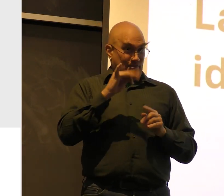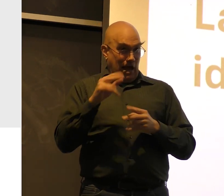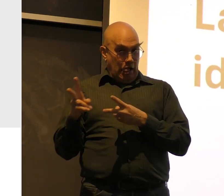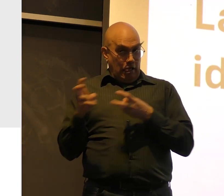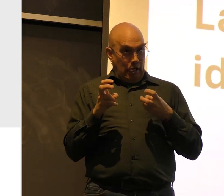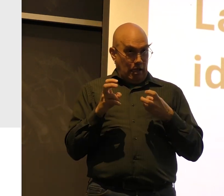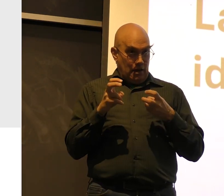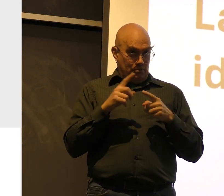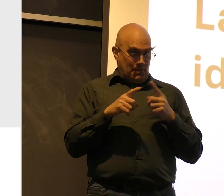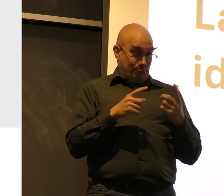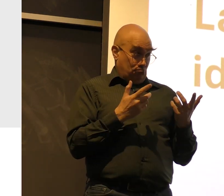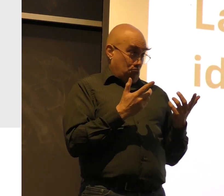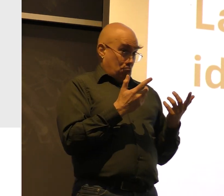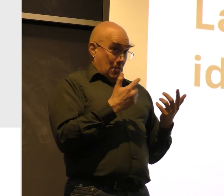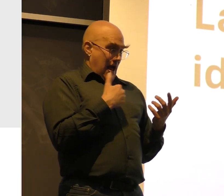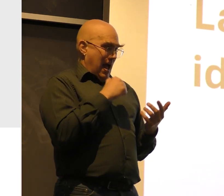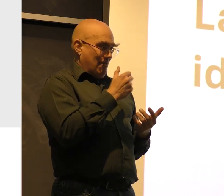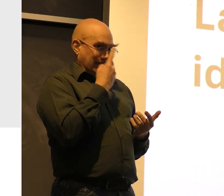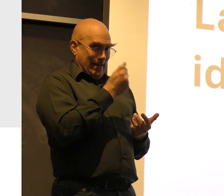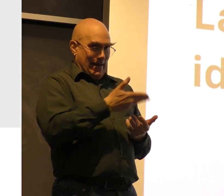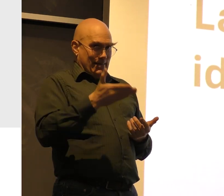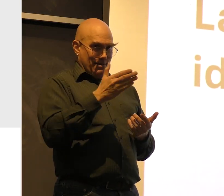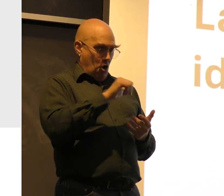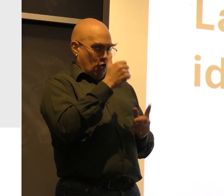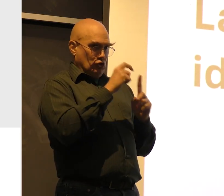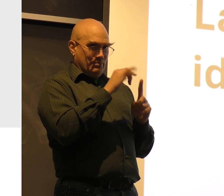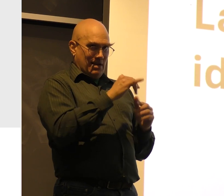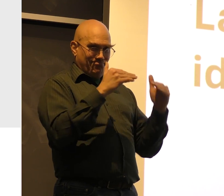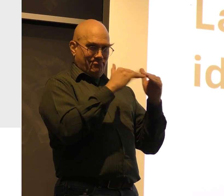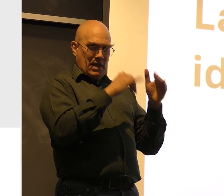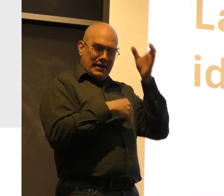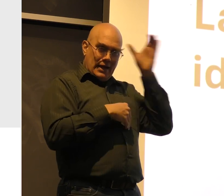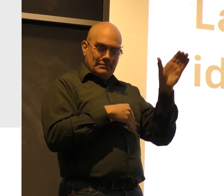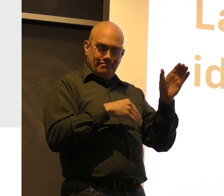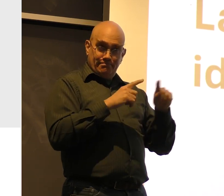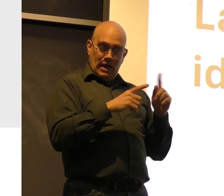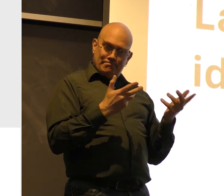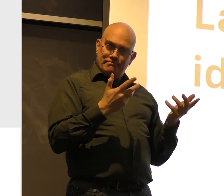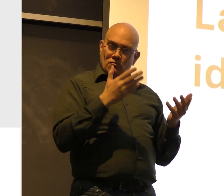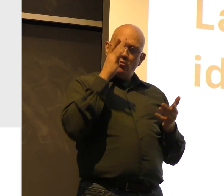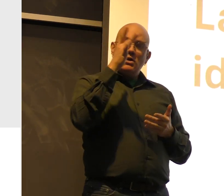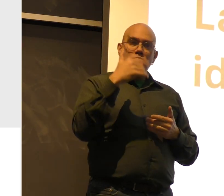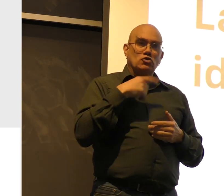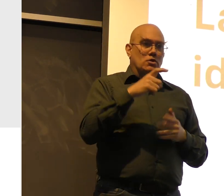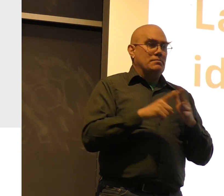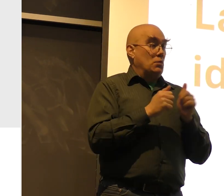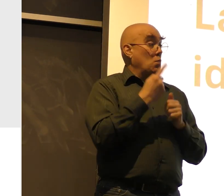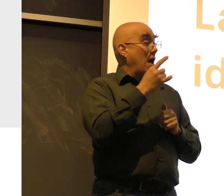use that term, I borrow that term, and I'm not sure if it's appropriate in terms of the way that I'm using it, but